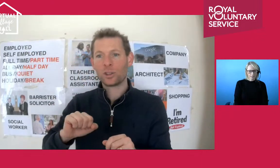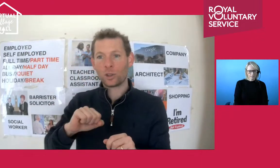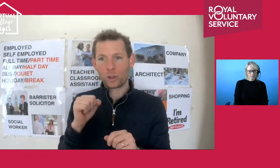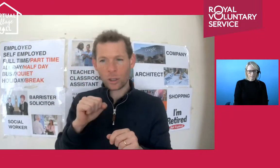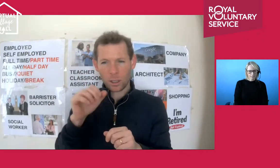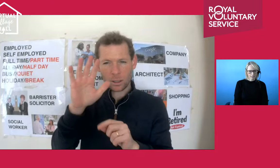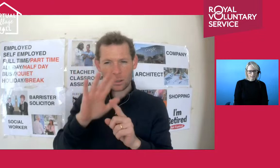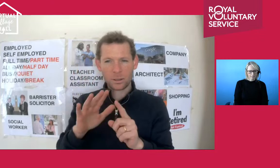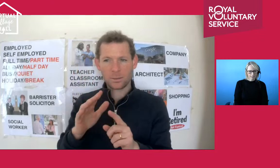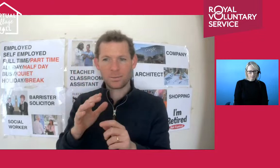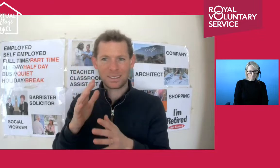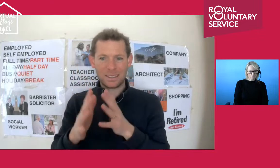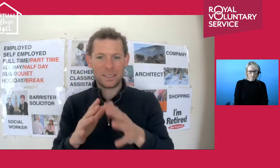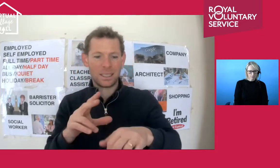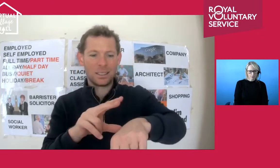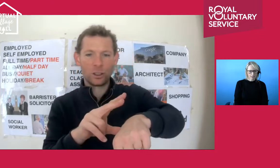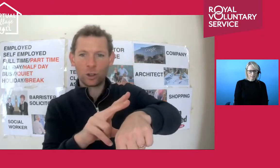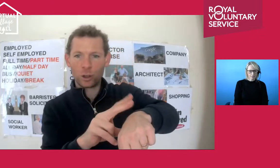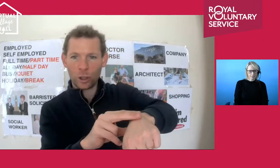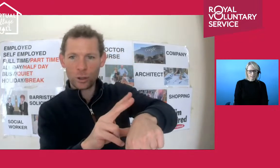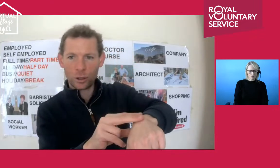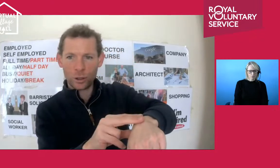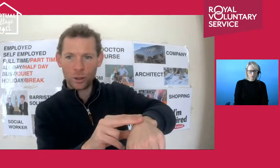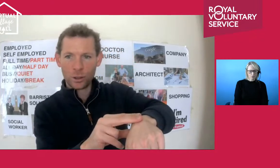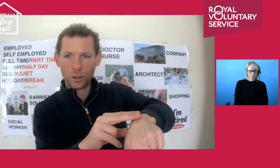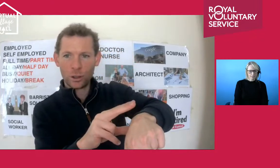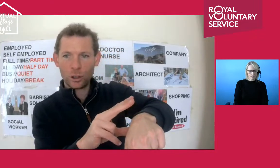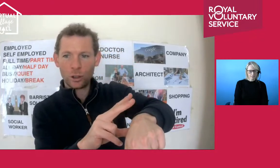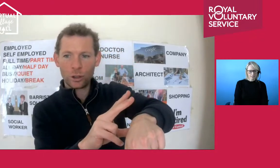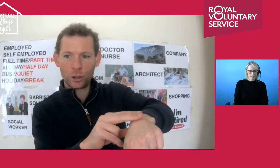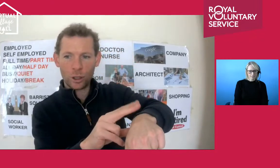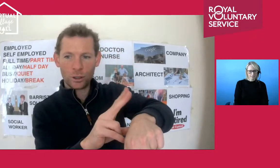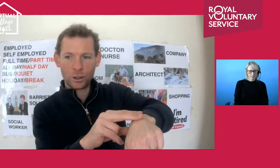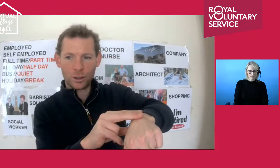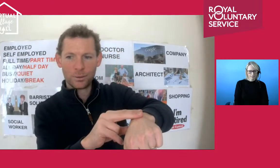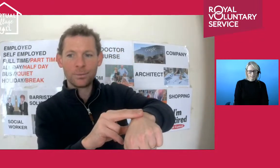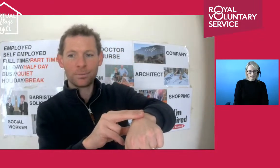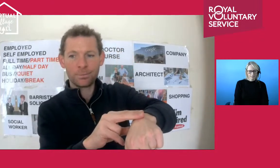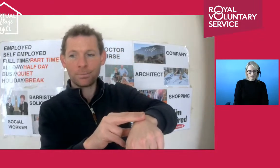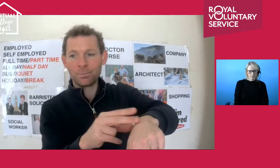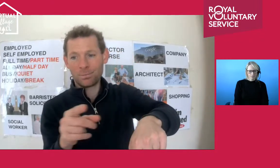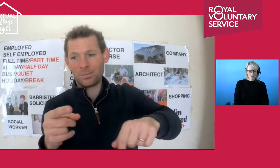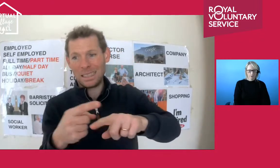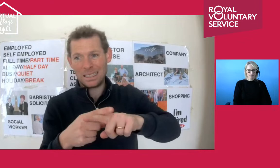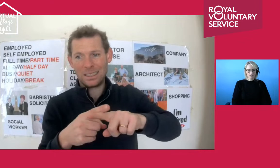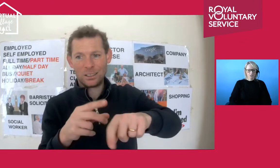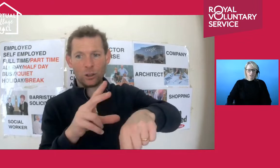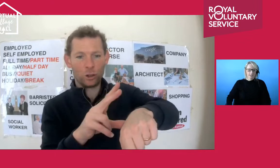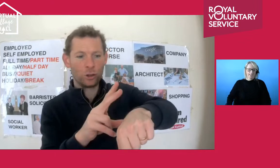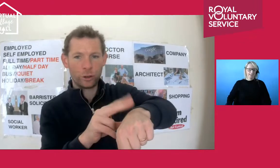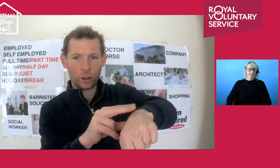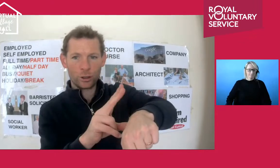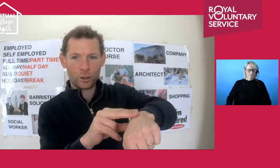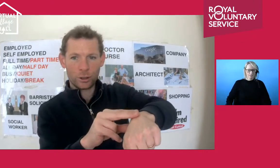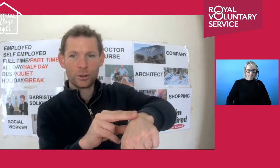and Wales, and I think Scotland as well, the sign for doctor is this. So that's why I was just checking. Yeah, that's what